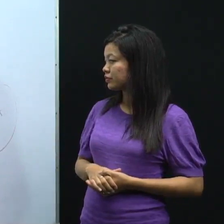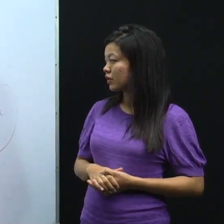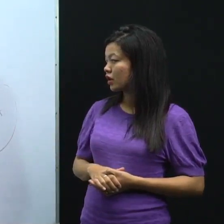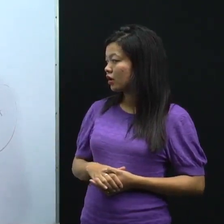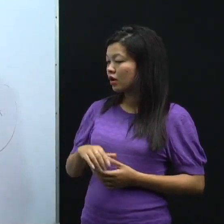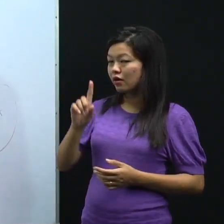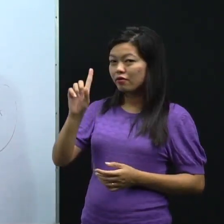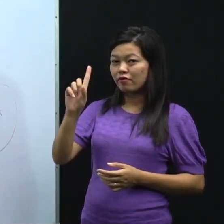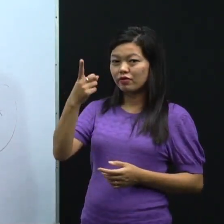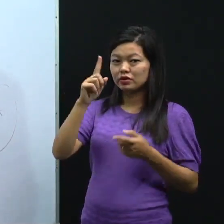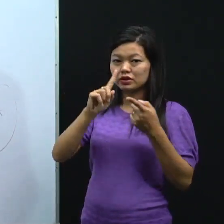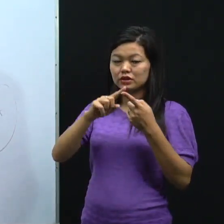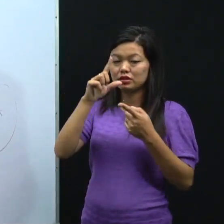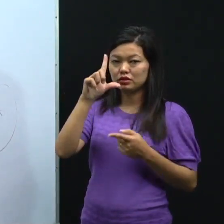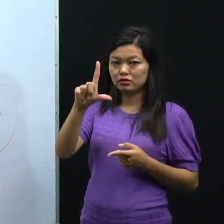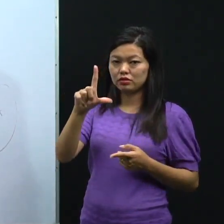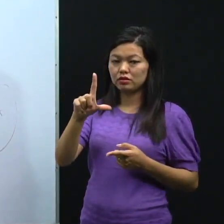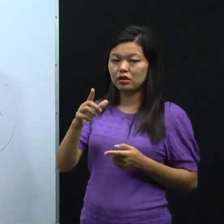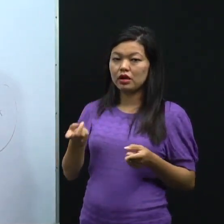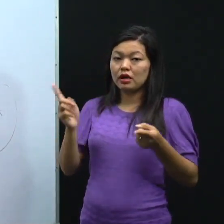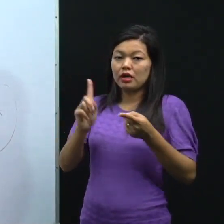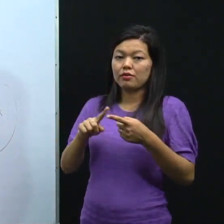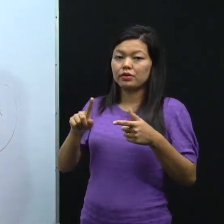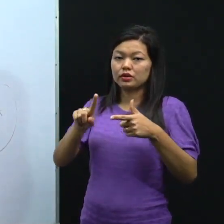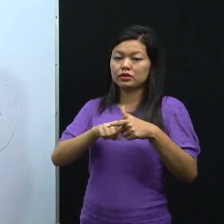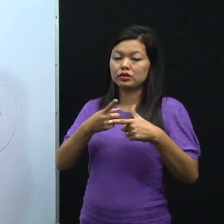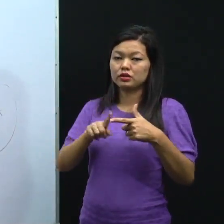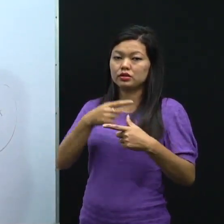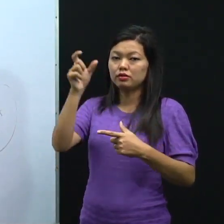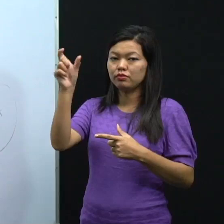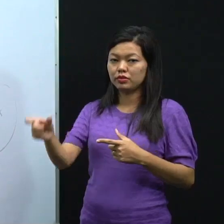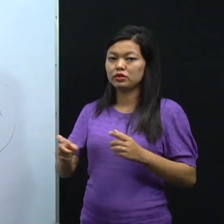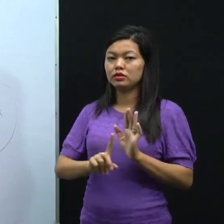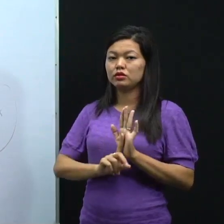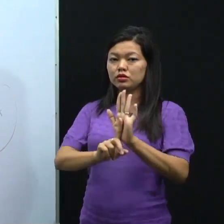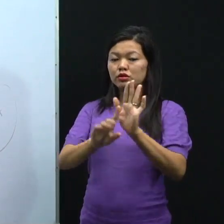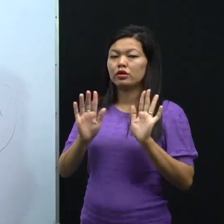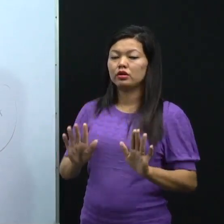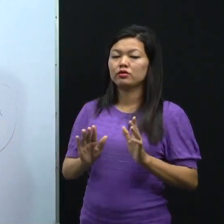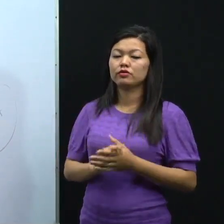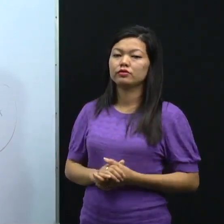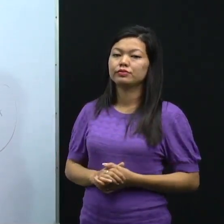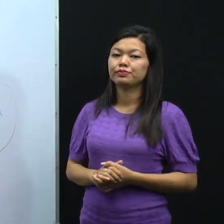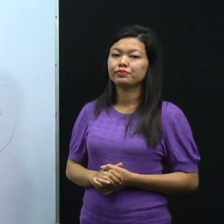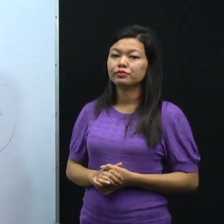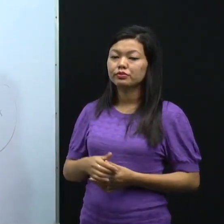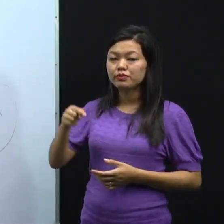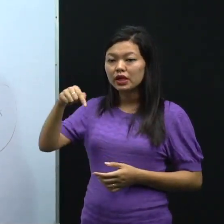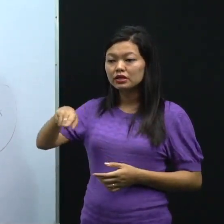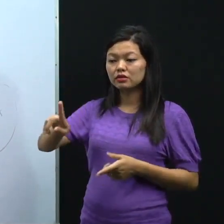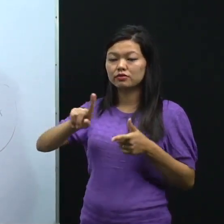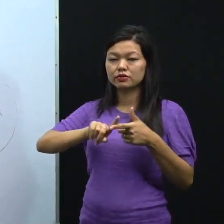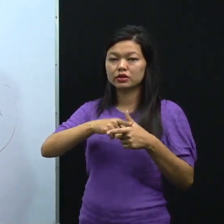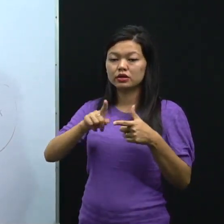electron came into being through this Thomson model of atom given by J.J. Thomson itself. That's how this